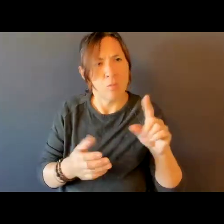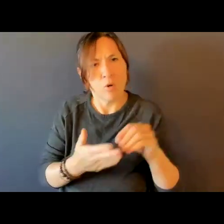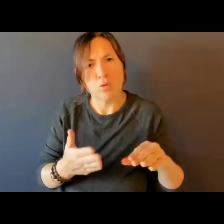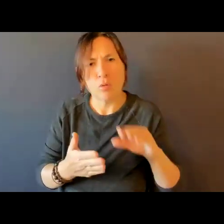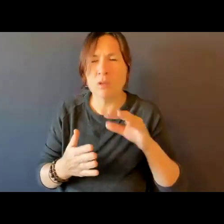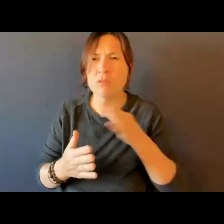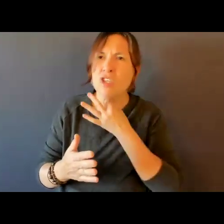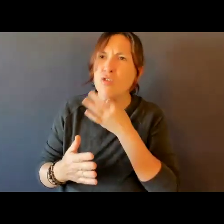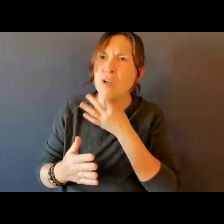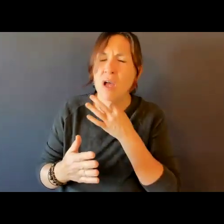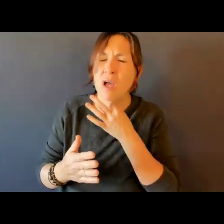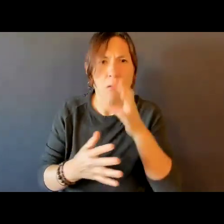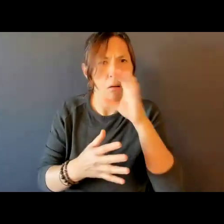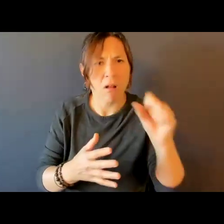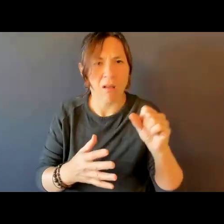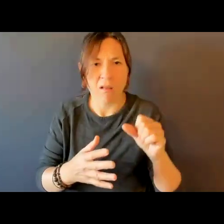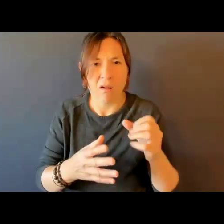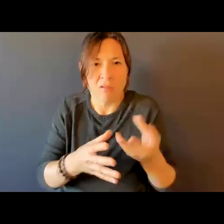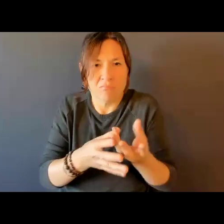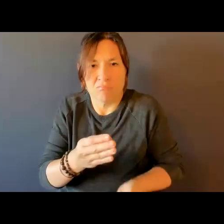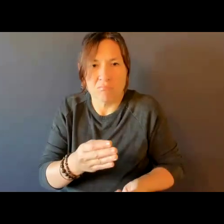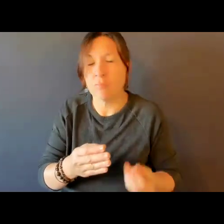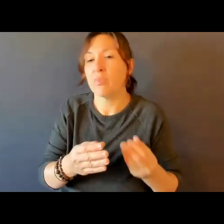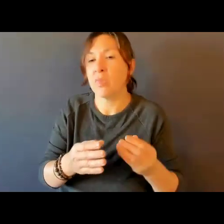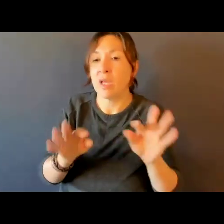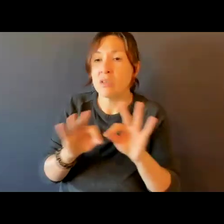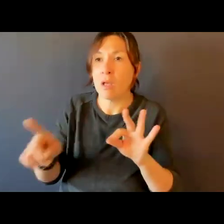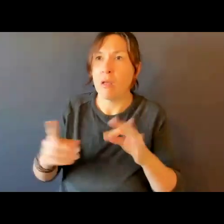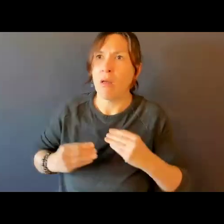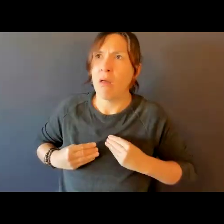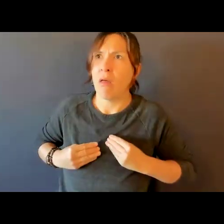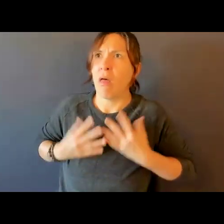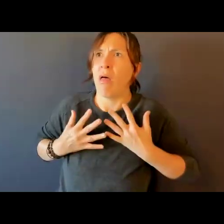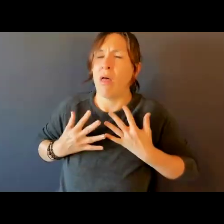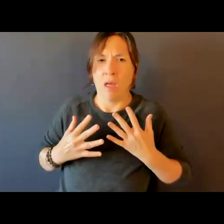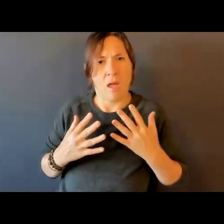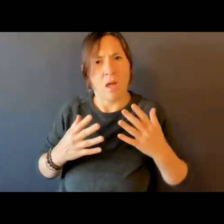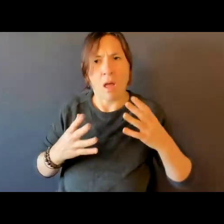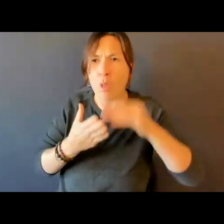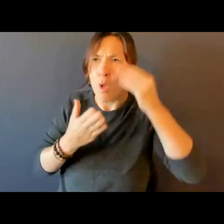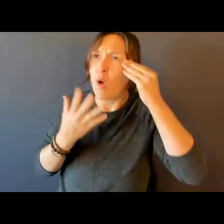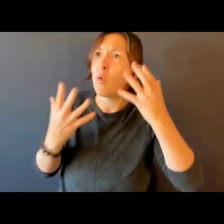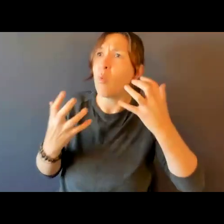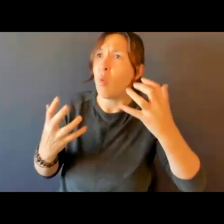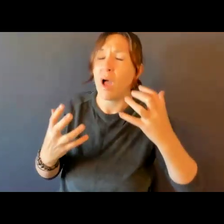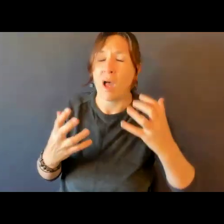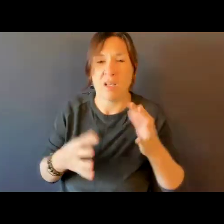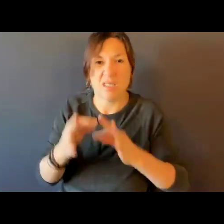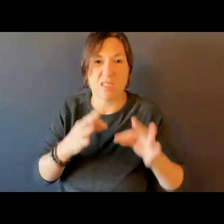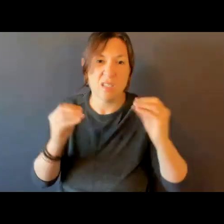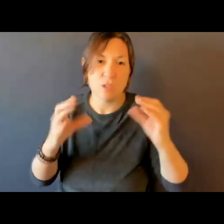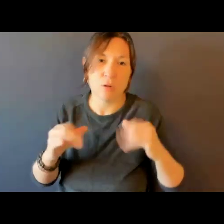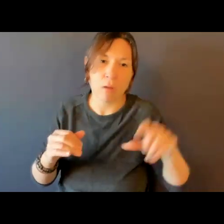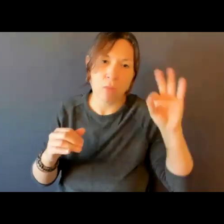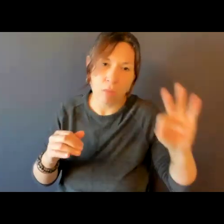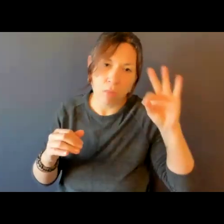banished. Rather than seeking to inspire a love of learning or enthusiasm for the subject, teachers preach